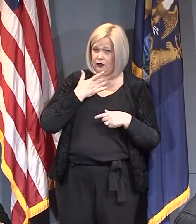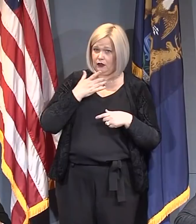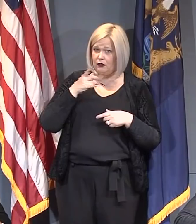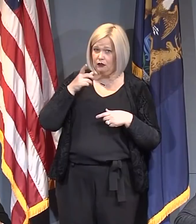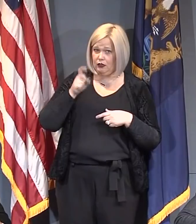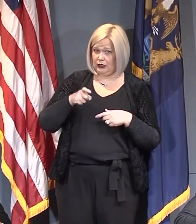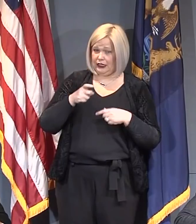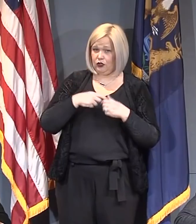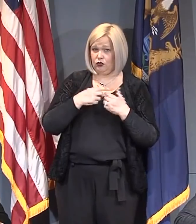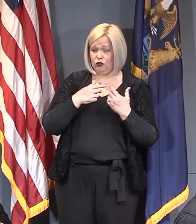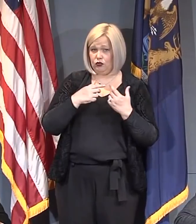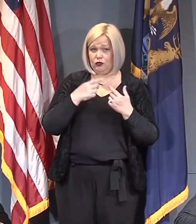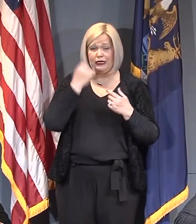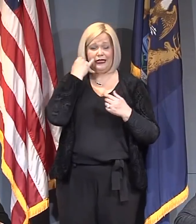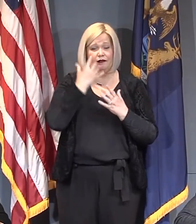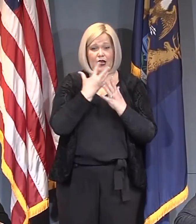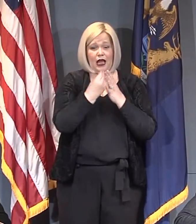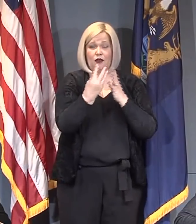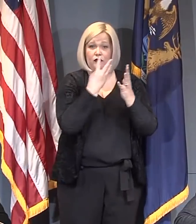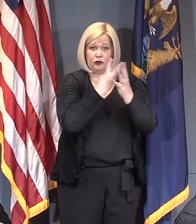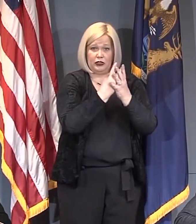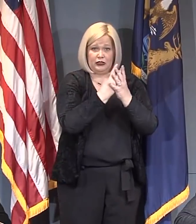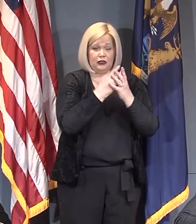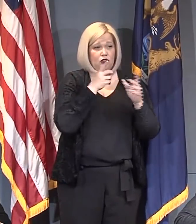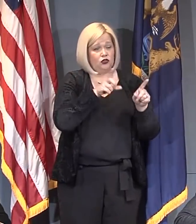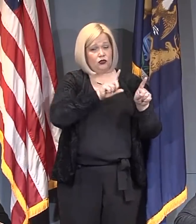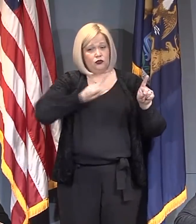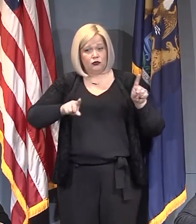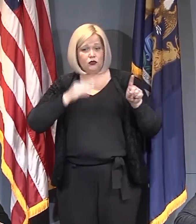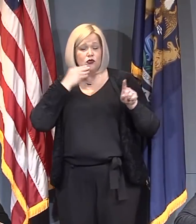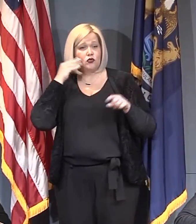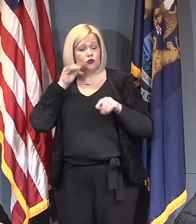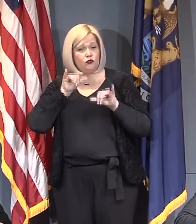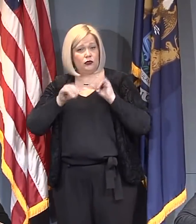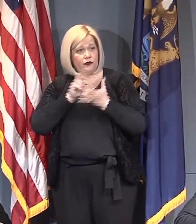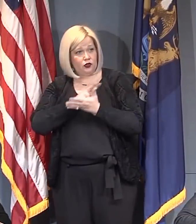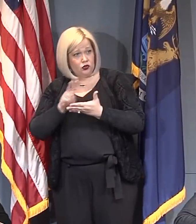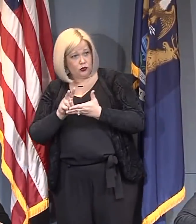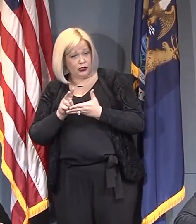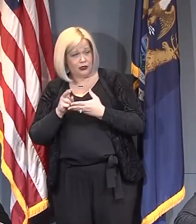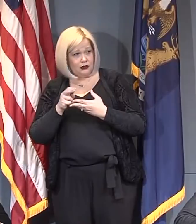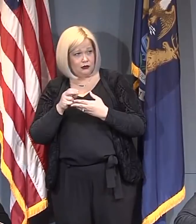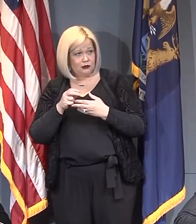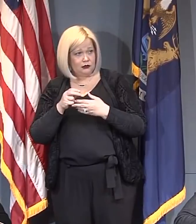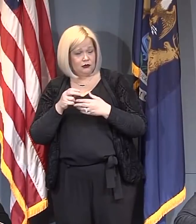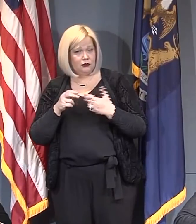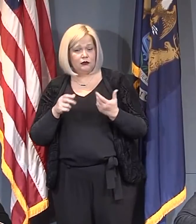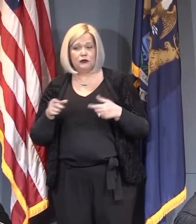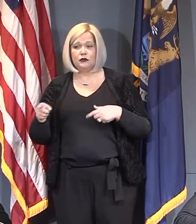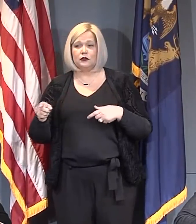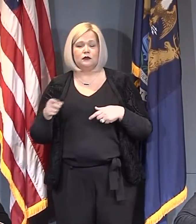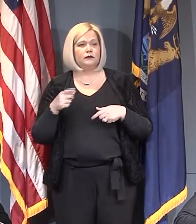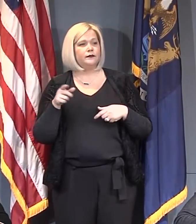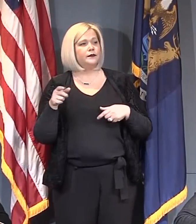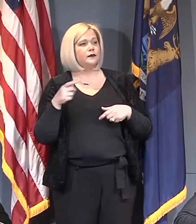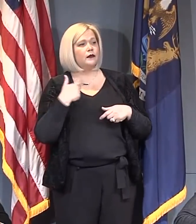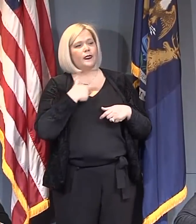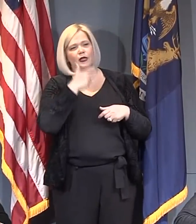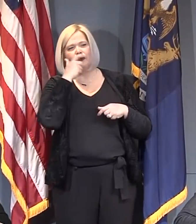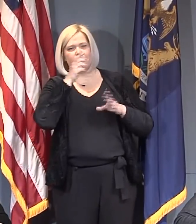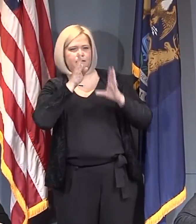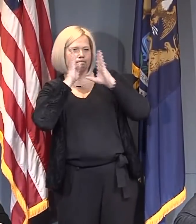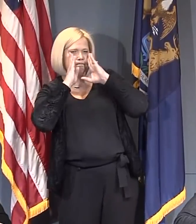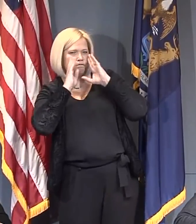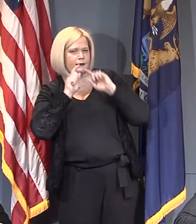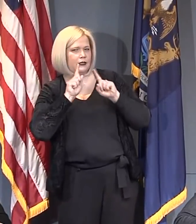have them quarantined, for instance? So we've been watching very closely what's going on inside of our prisons.